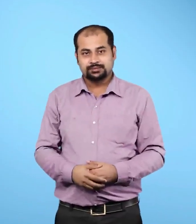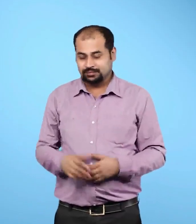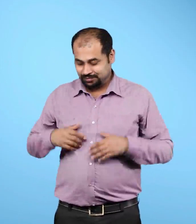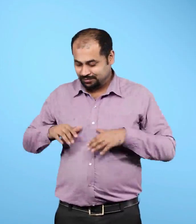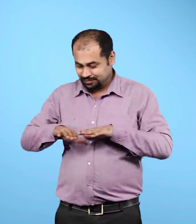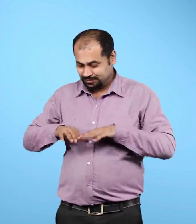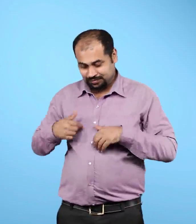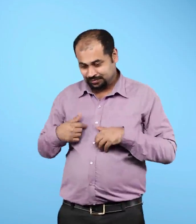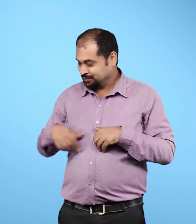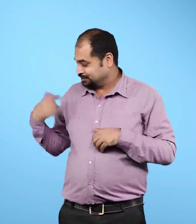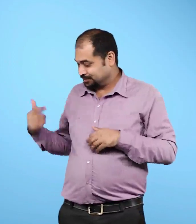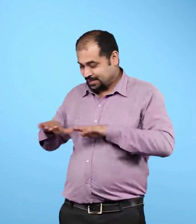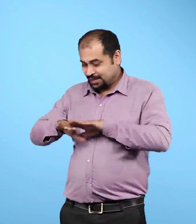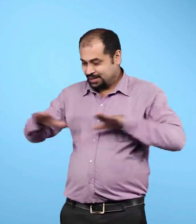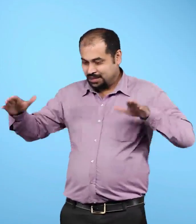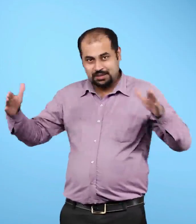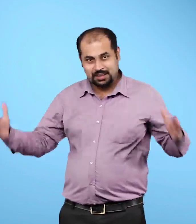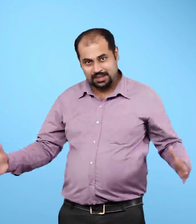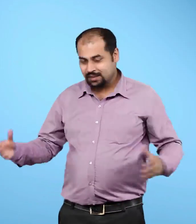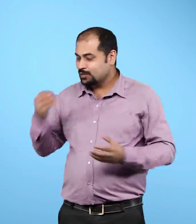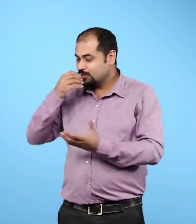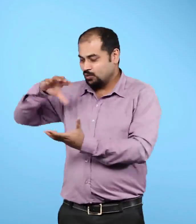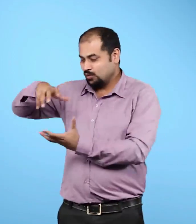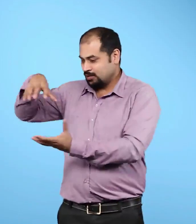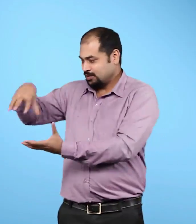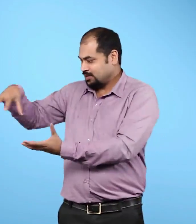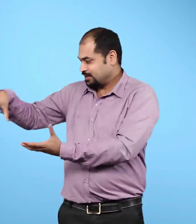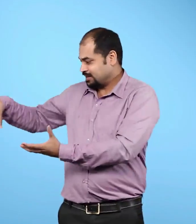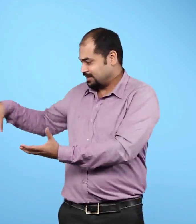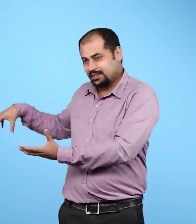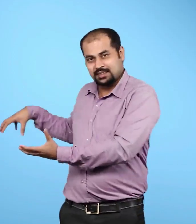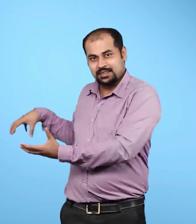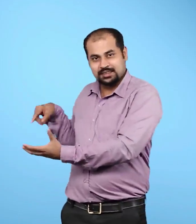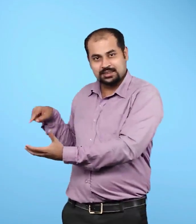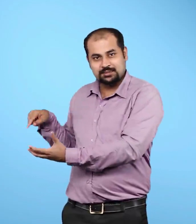Lot of eatables are kept in the glass jars on the counter.